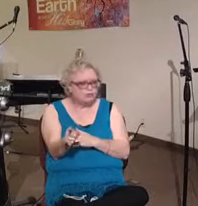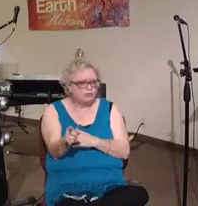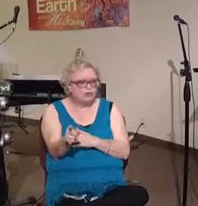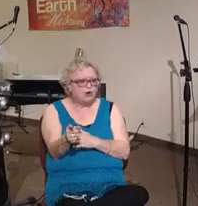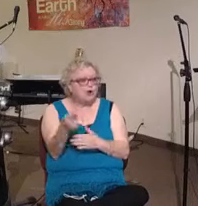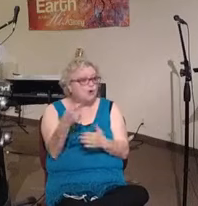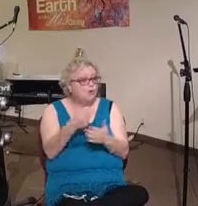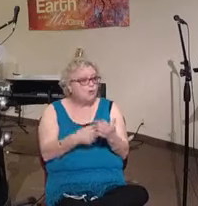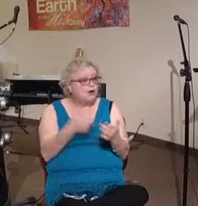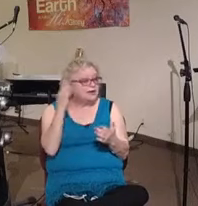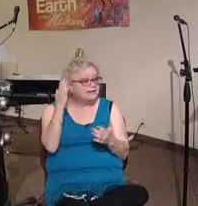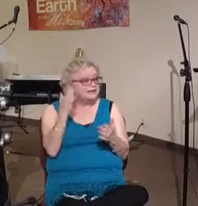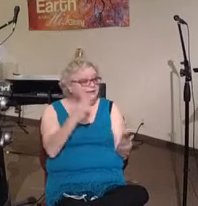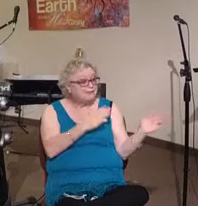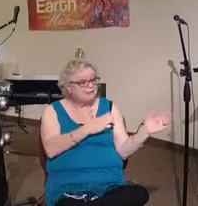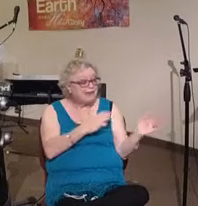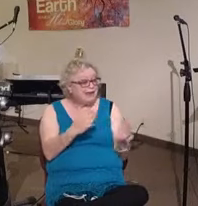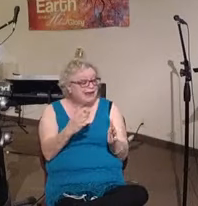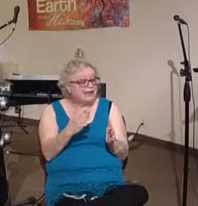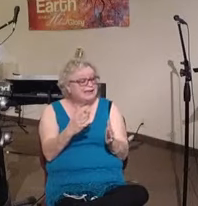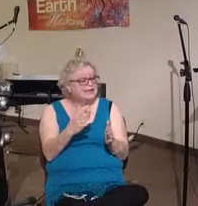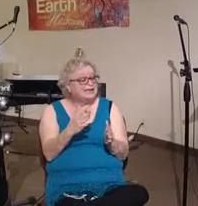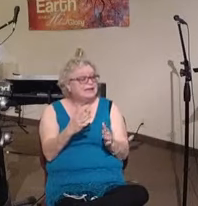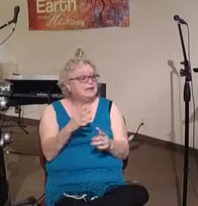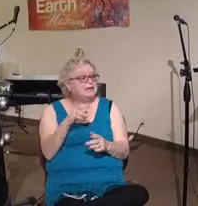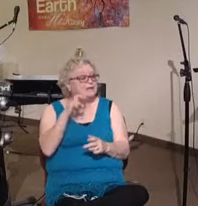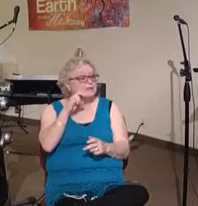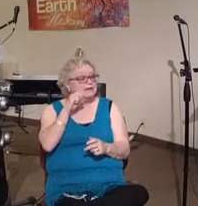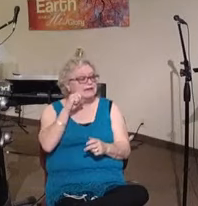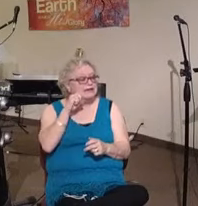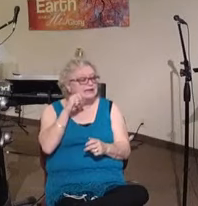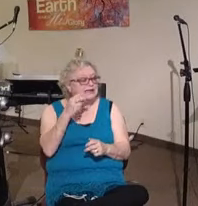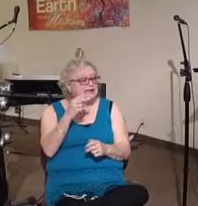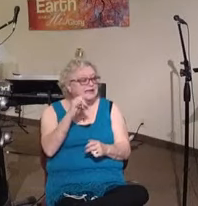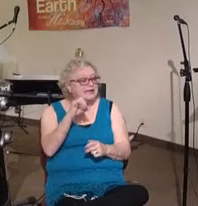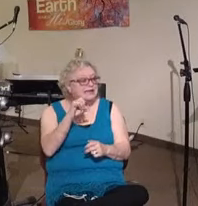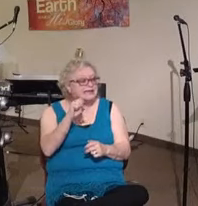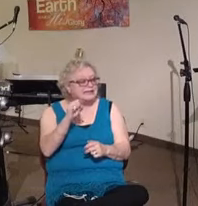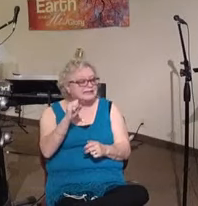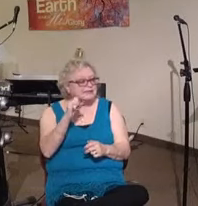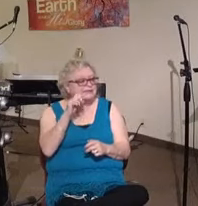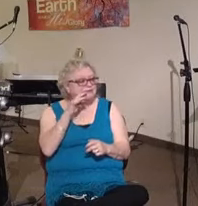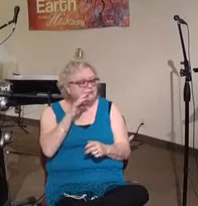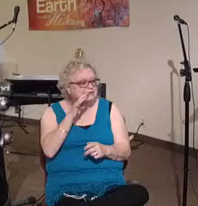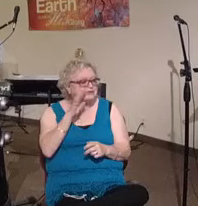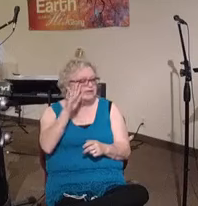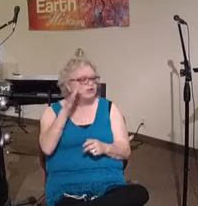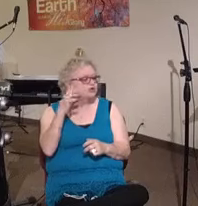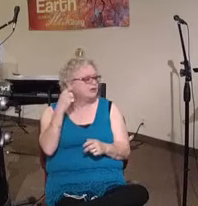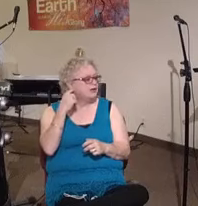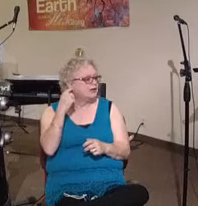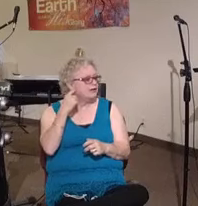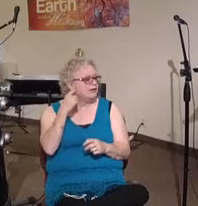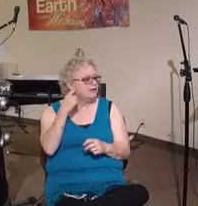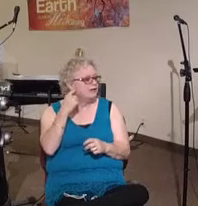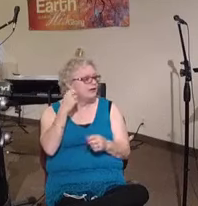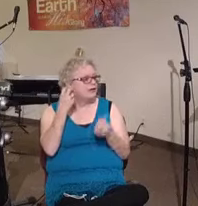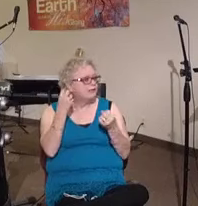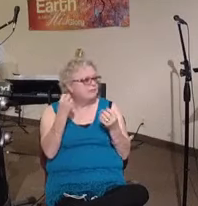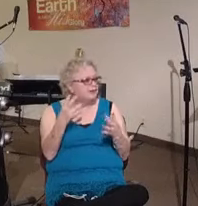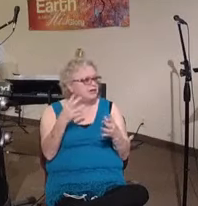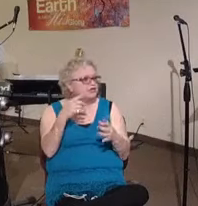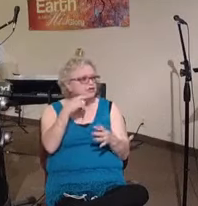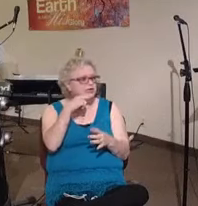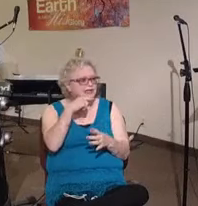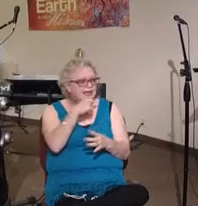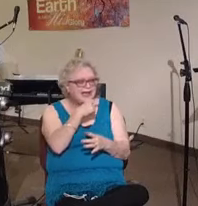What is his method? He's going to hiss in your ear a bunch of lies. The devil wants